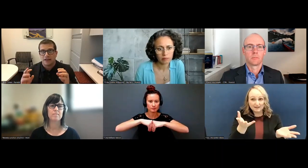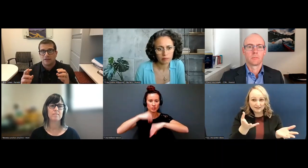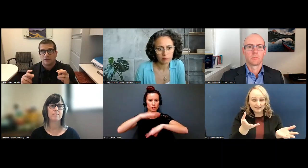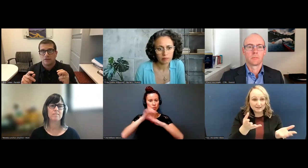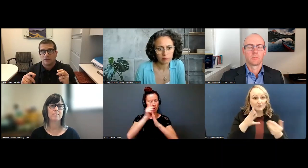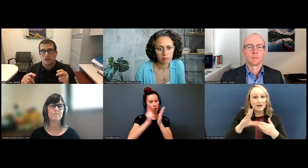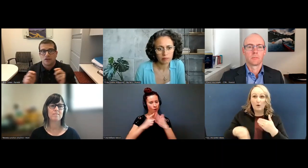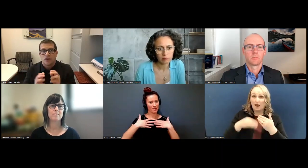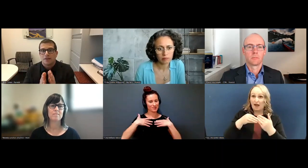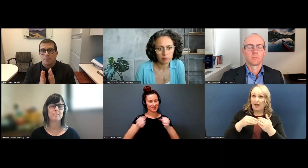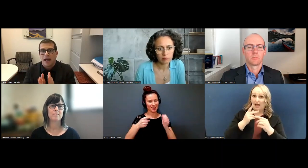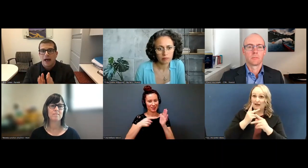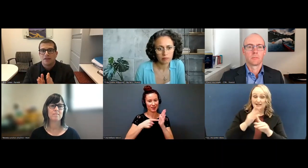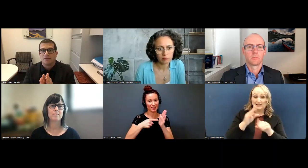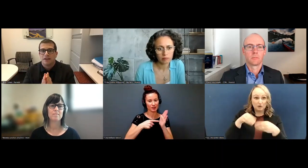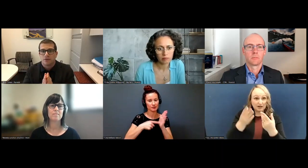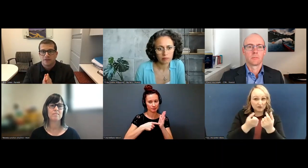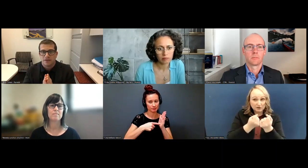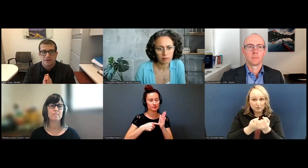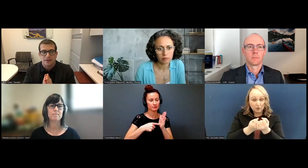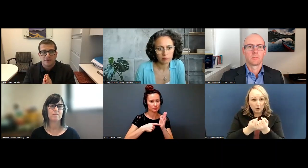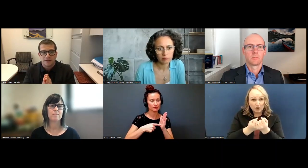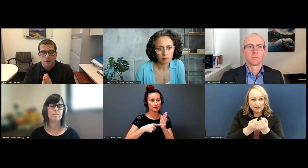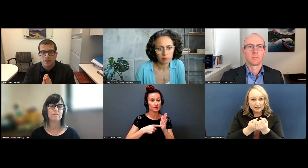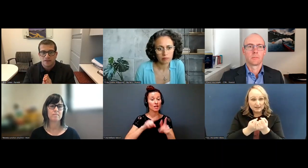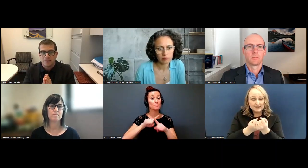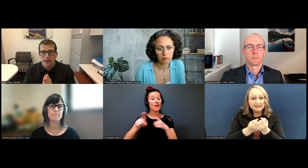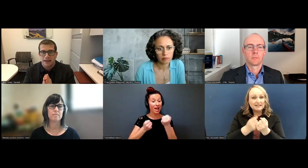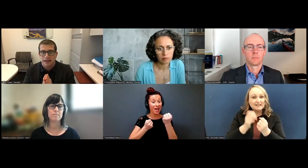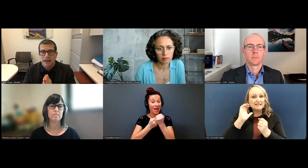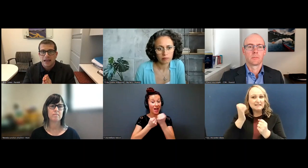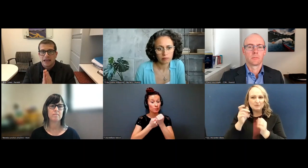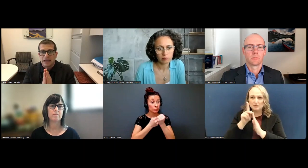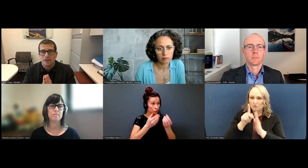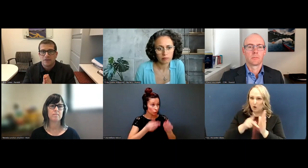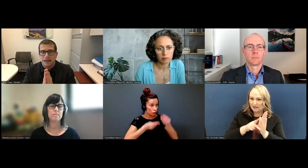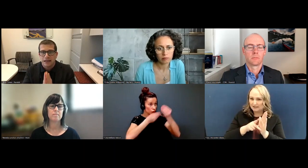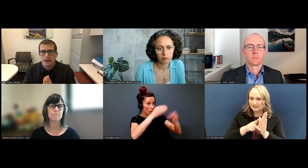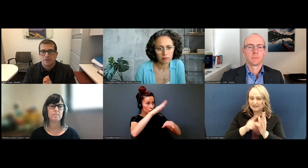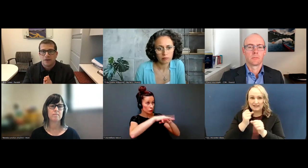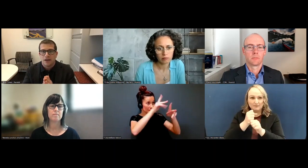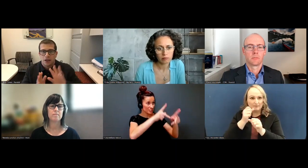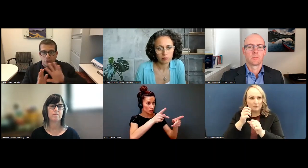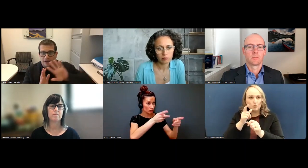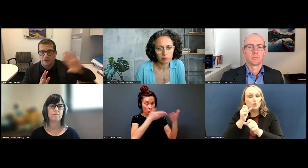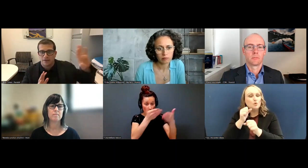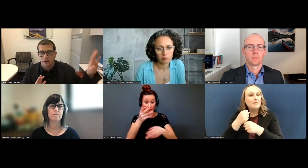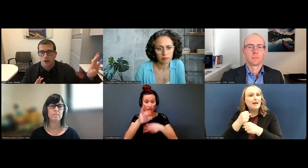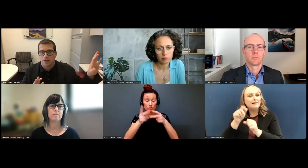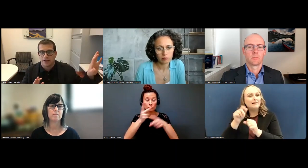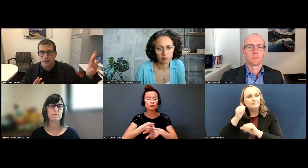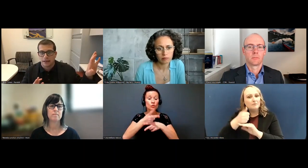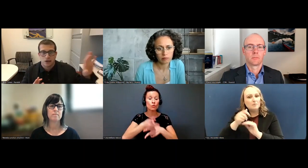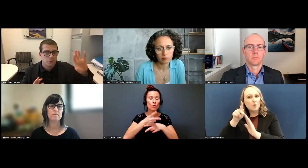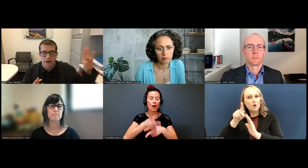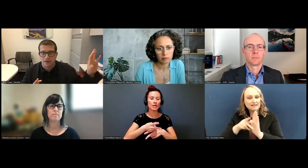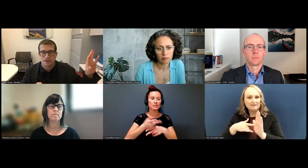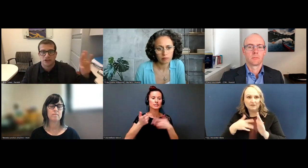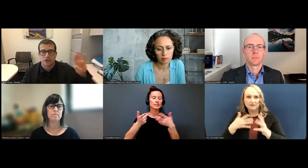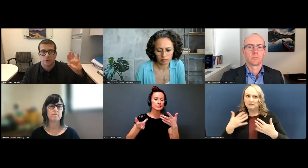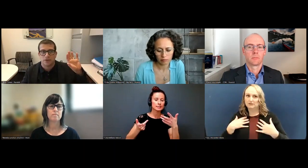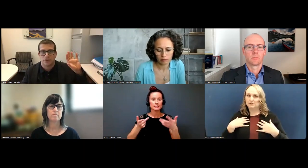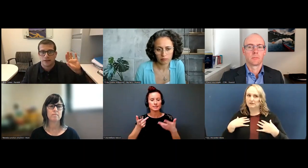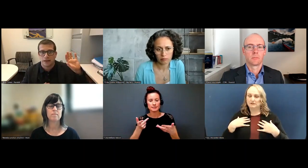it's just not the path of least resistance in policymaking, even if you take aside all the human